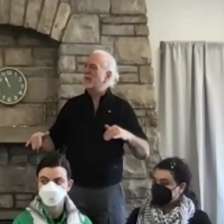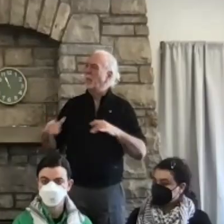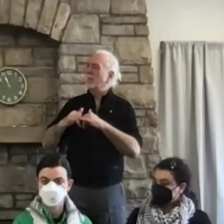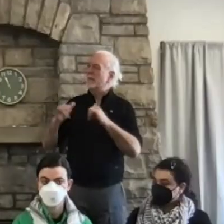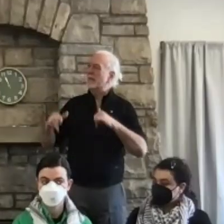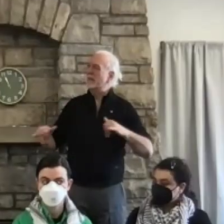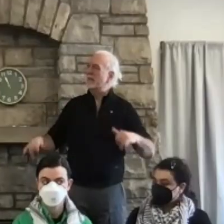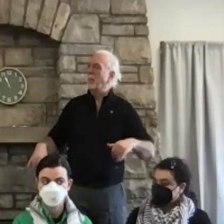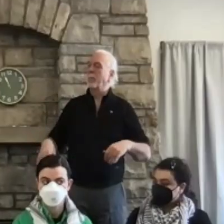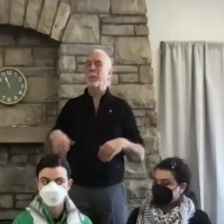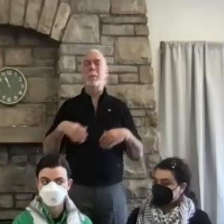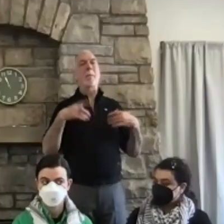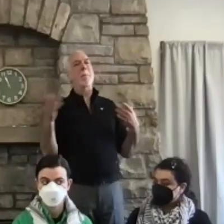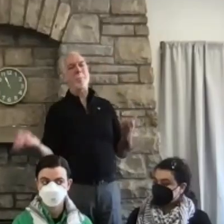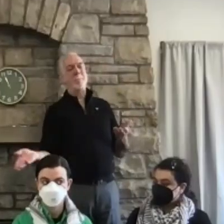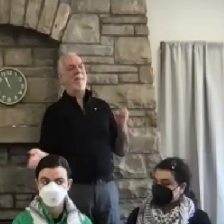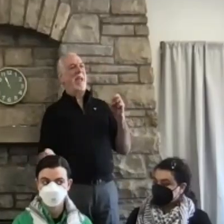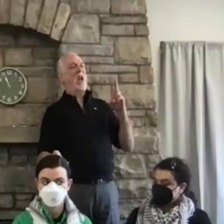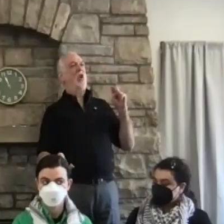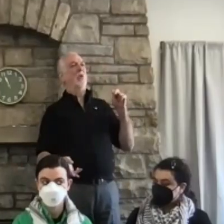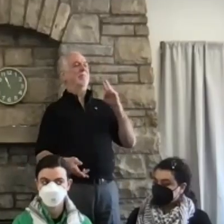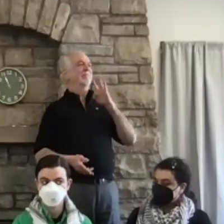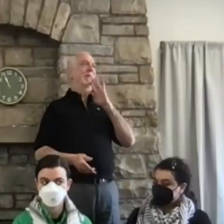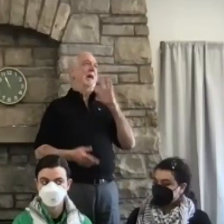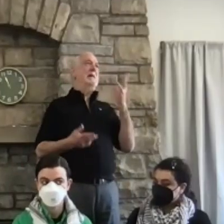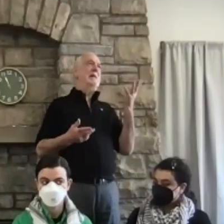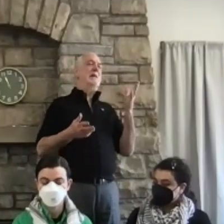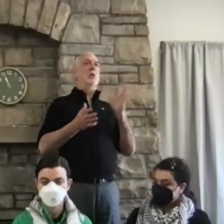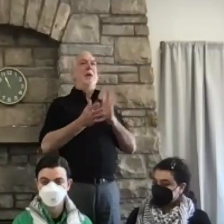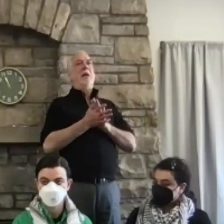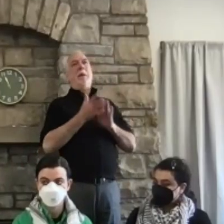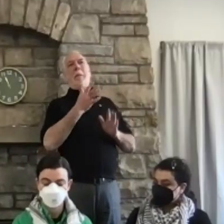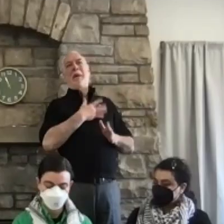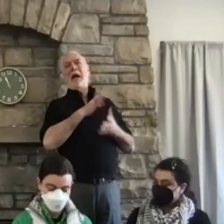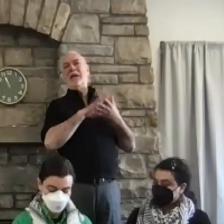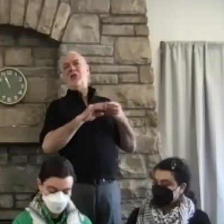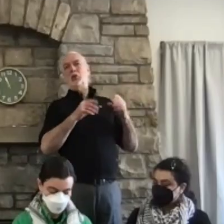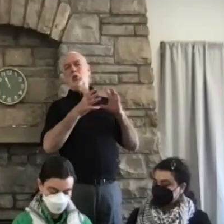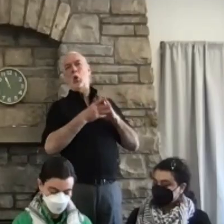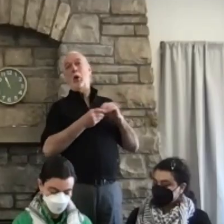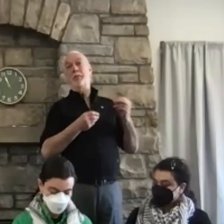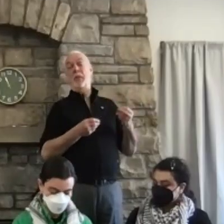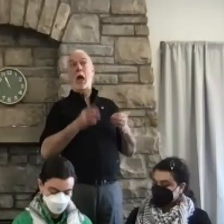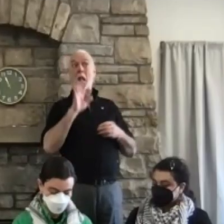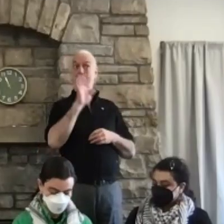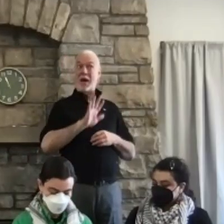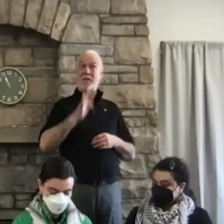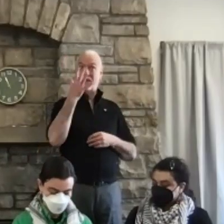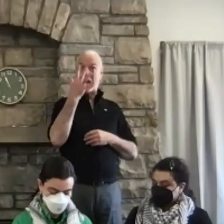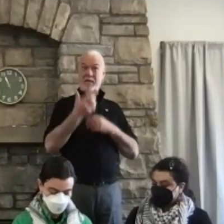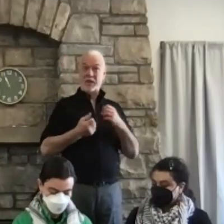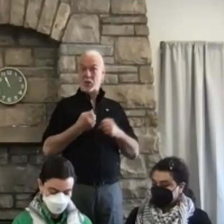Well, so a little bit about my story or just a story, I guess, is about 5 years